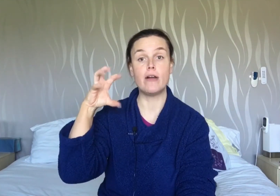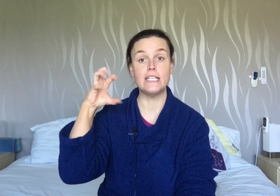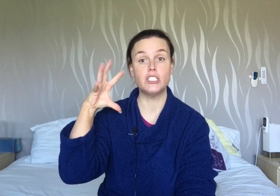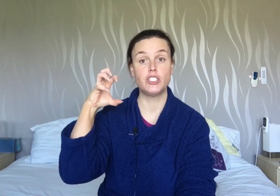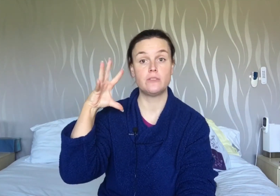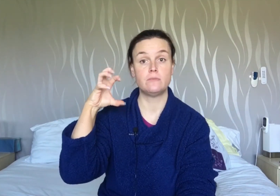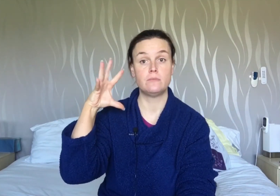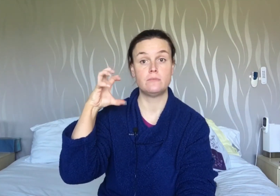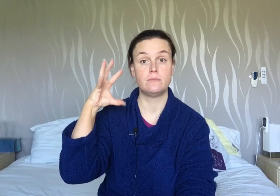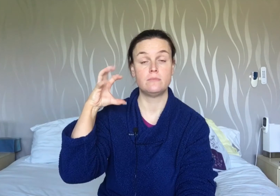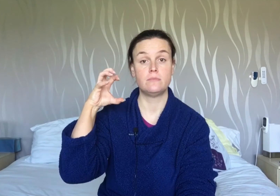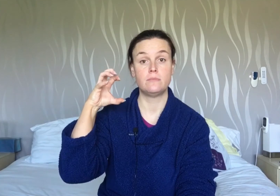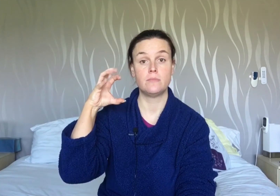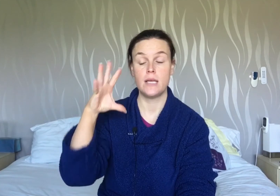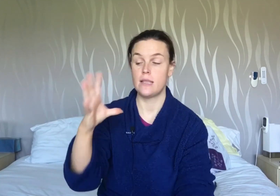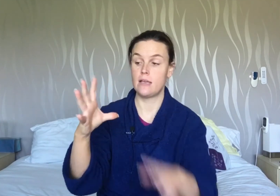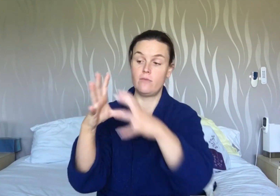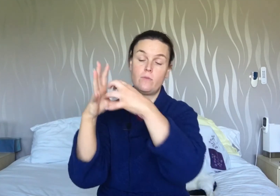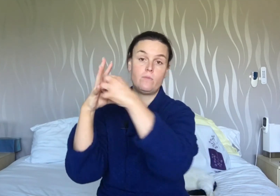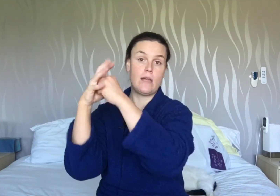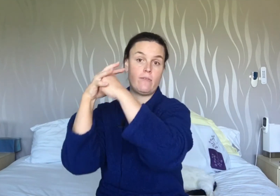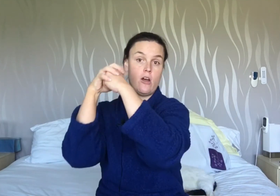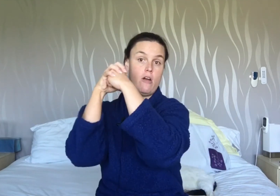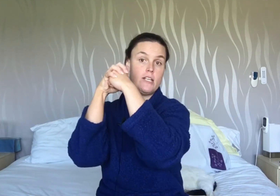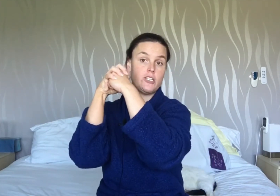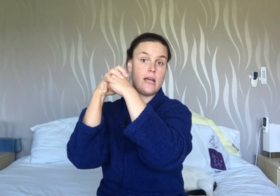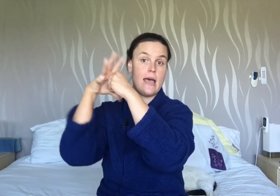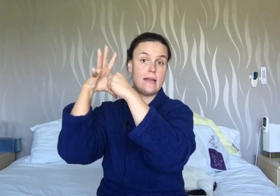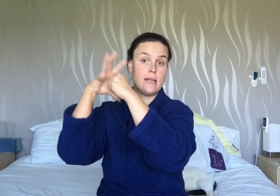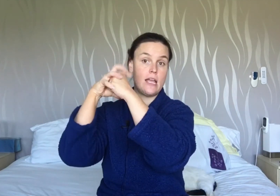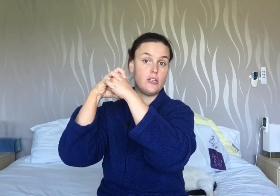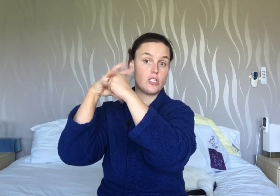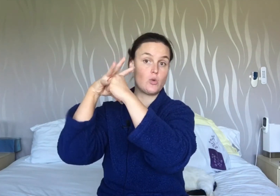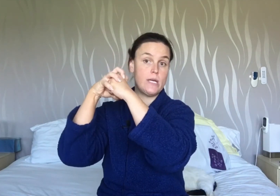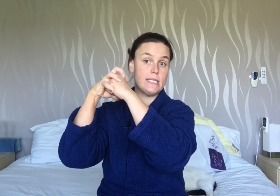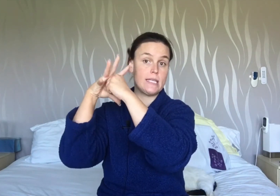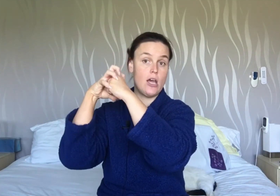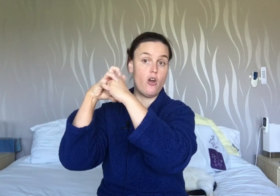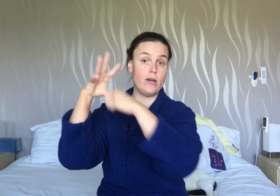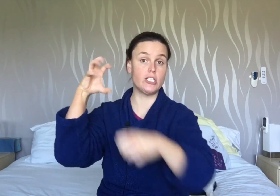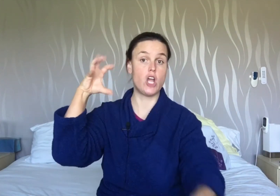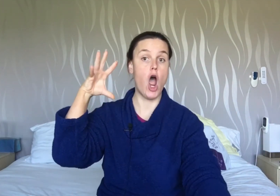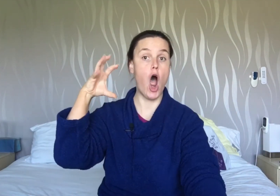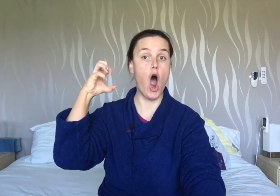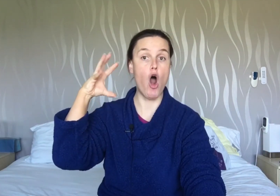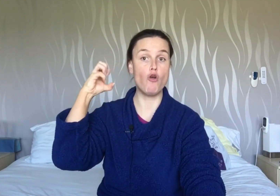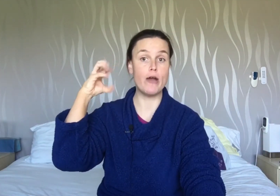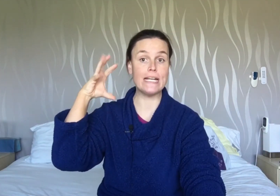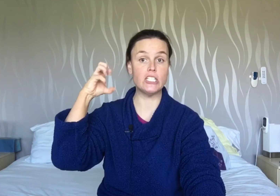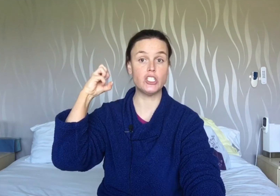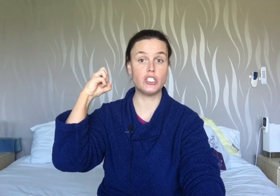Orange. Think if you have an orange in your hand and you're squeezing the orange. Orange.